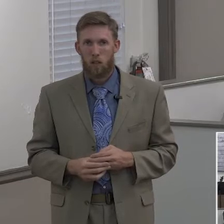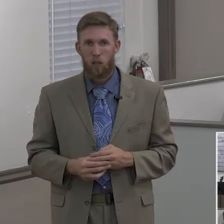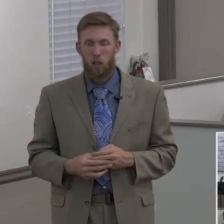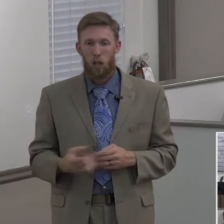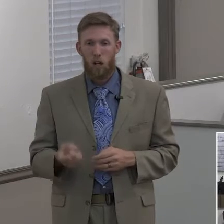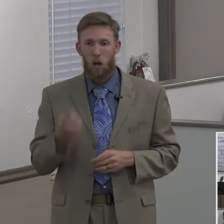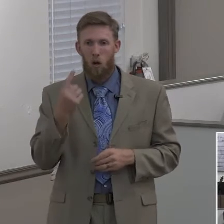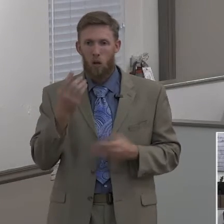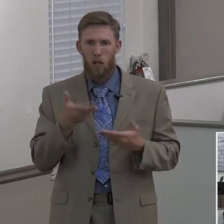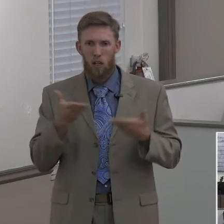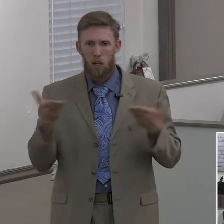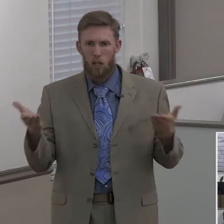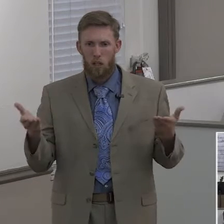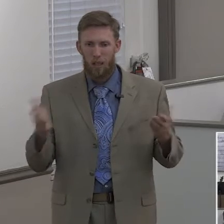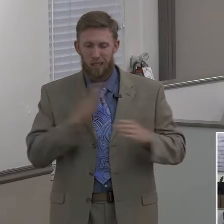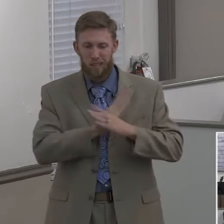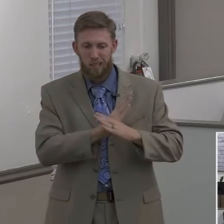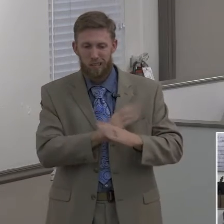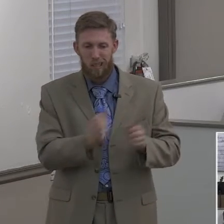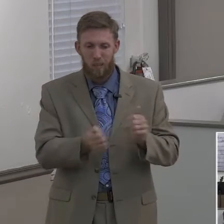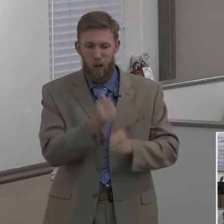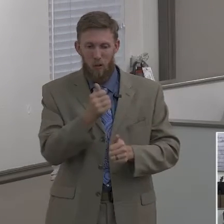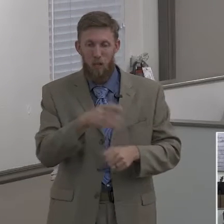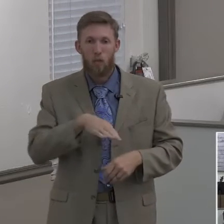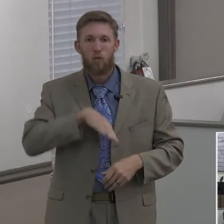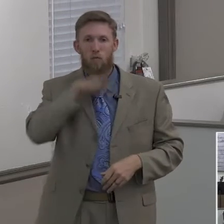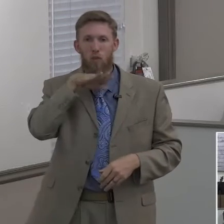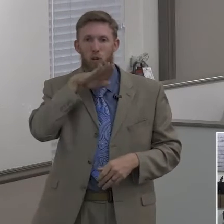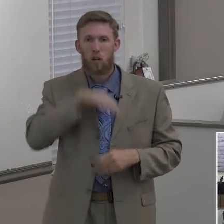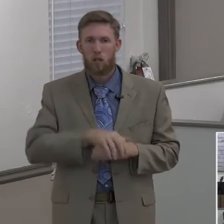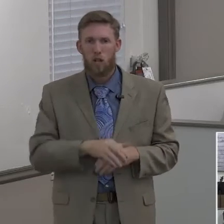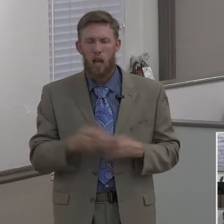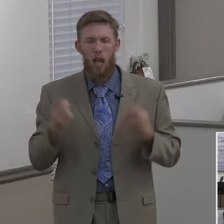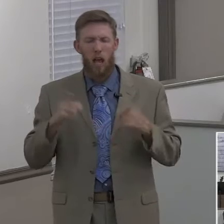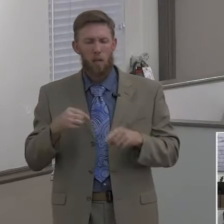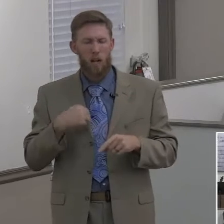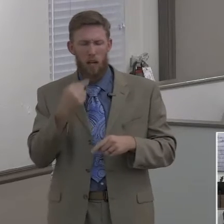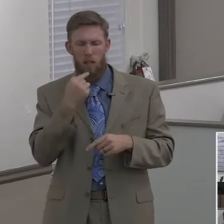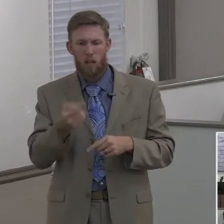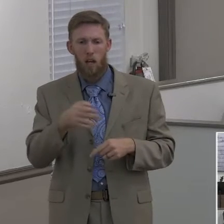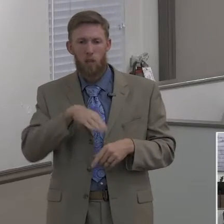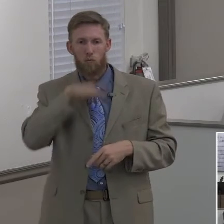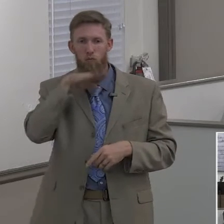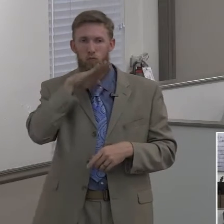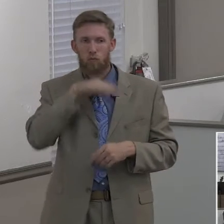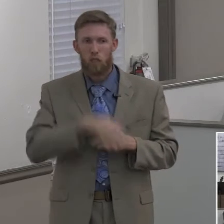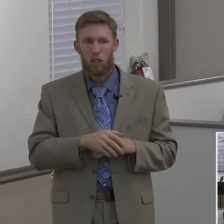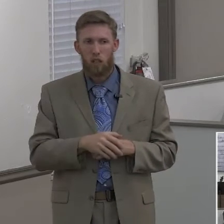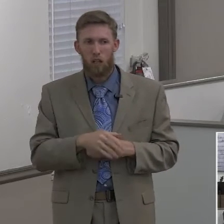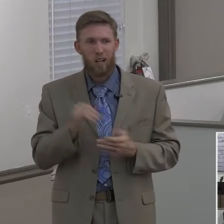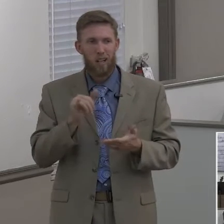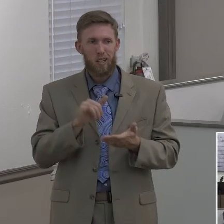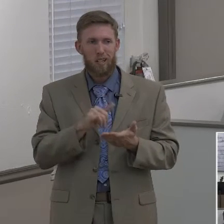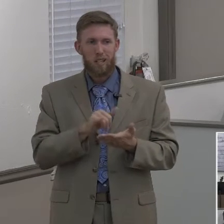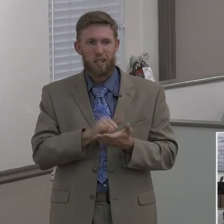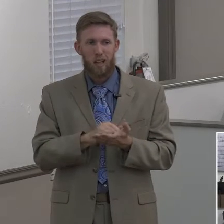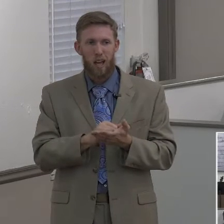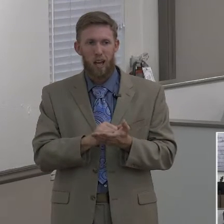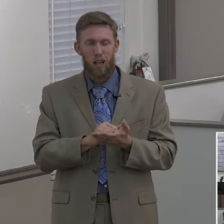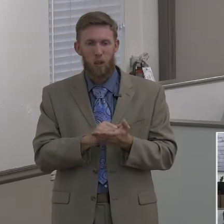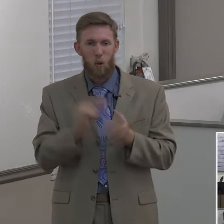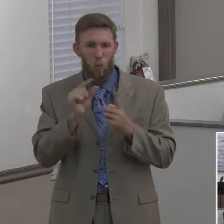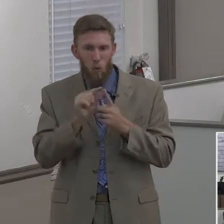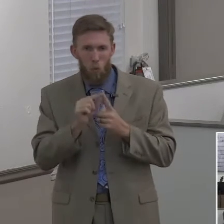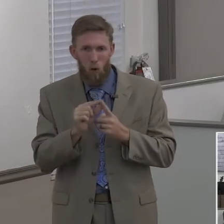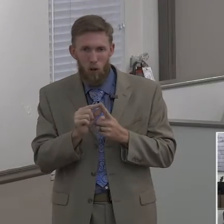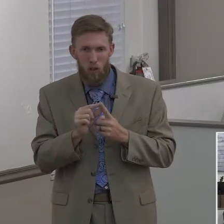hindrances of our lives is frustration. Now, when I say that word frustration, does just hearing that word cause you to start feeling